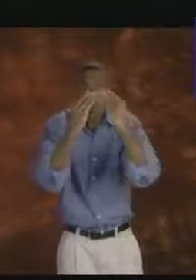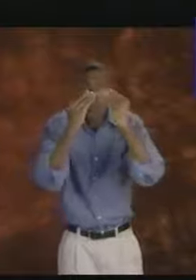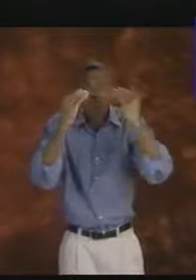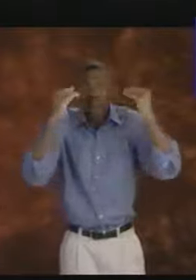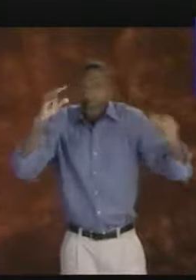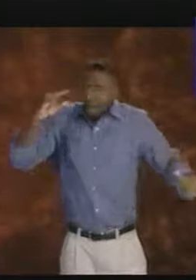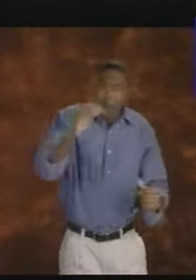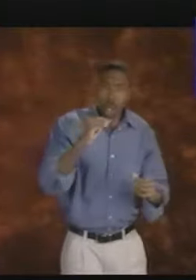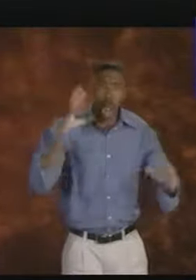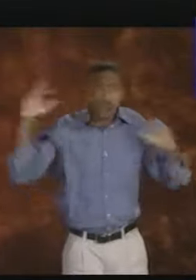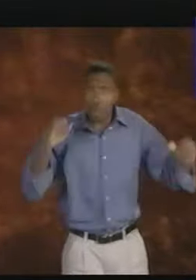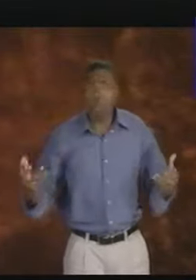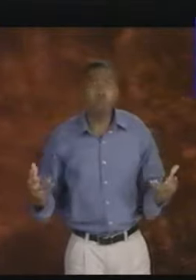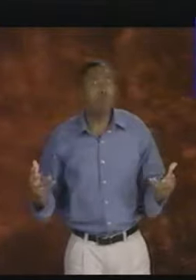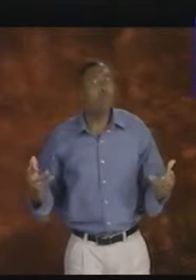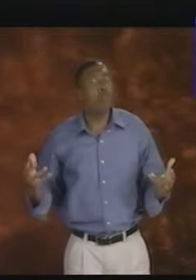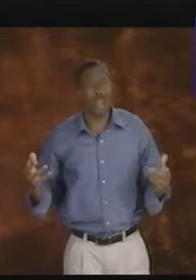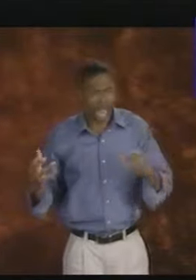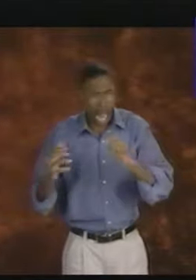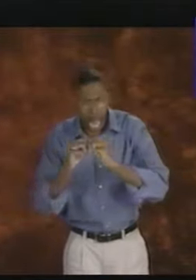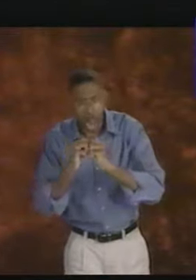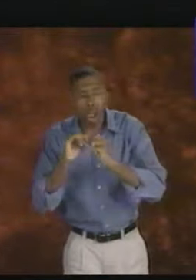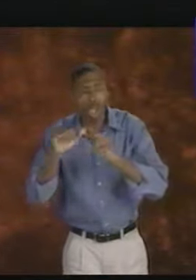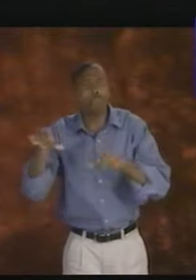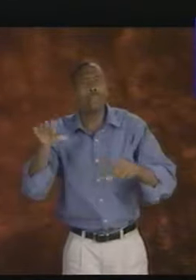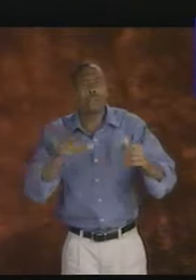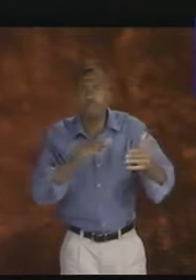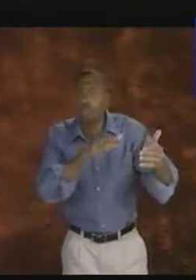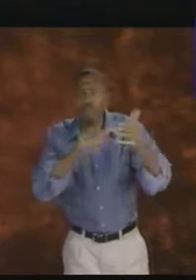You've heard of a stealth bomber used by the military?